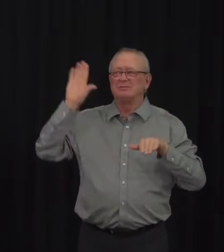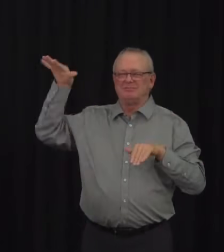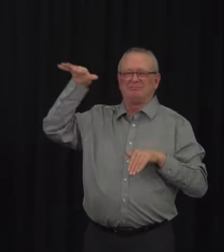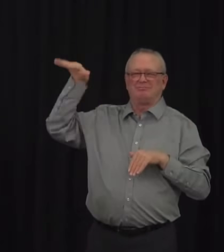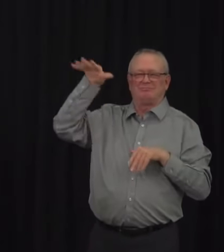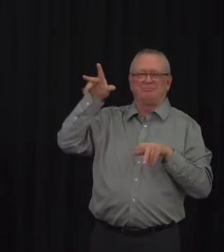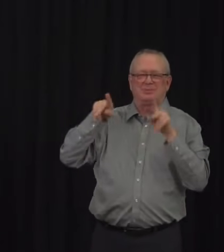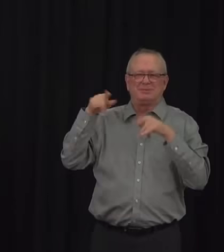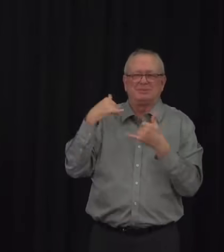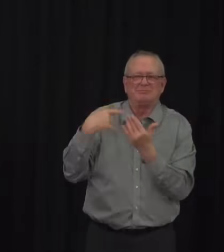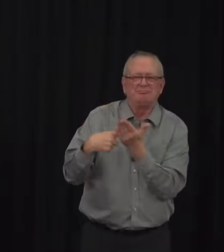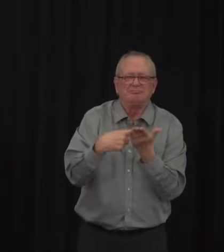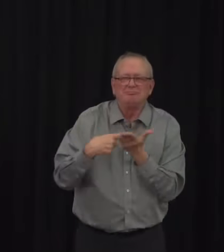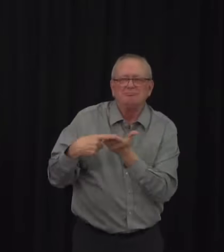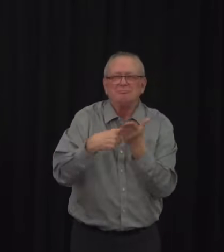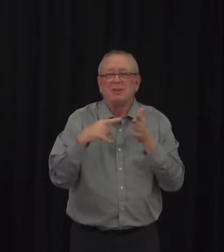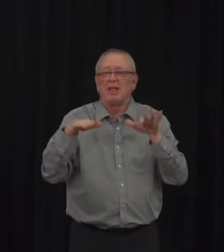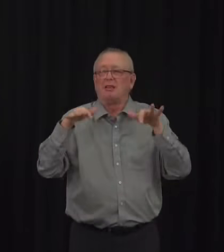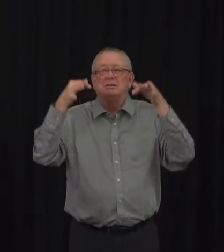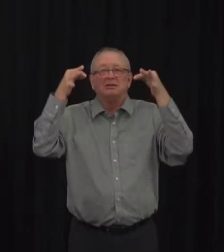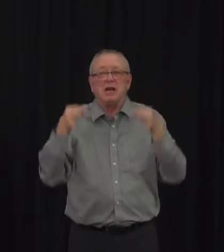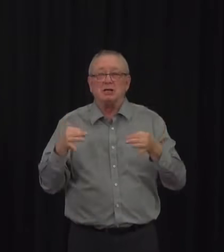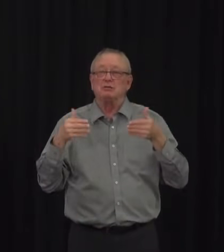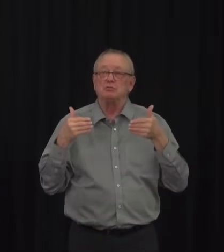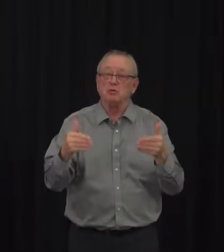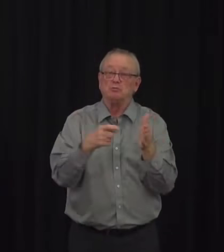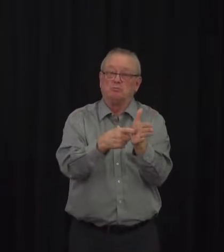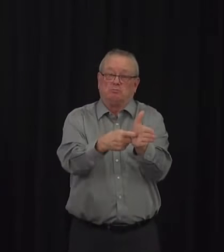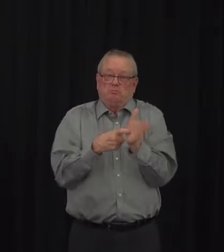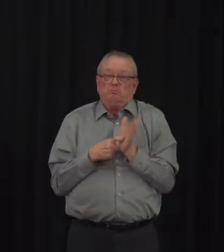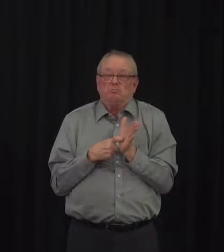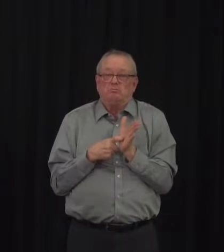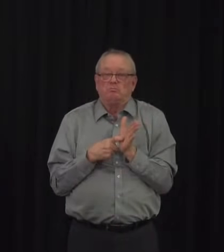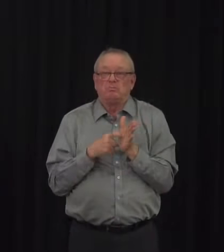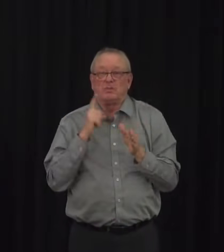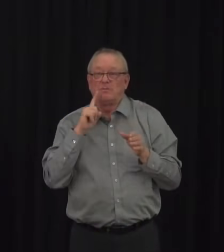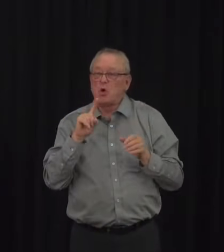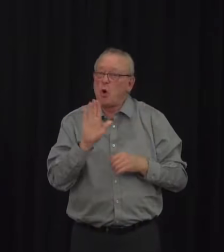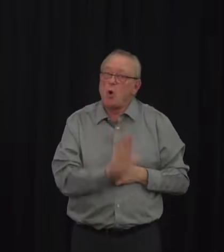mandate would be a part of any additional measures in the province.